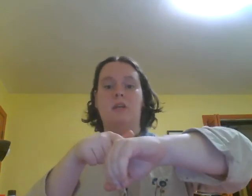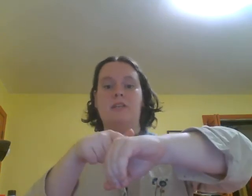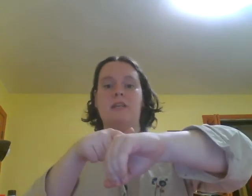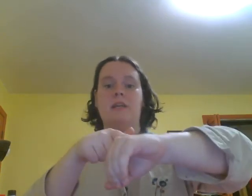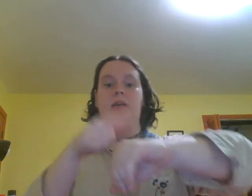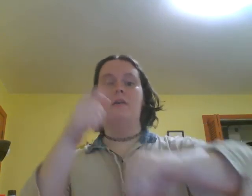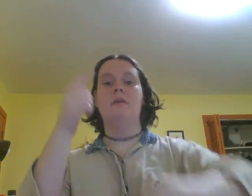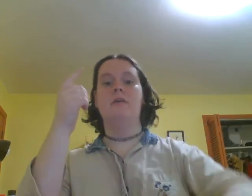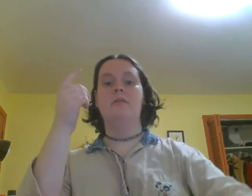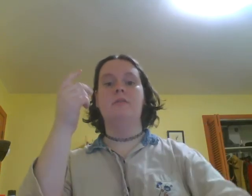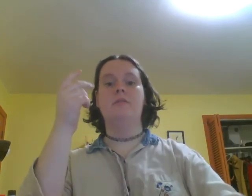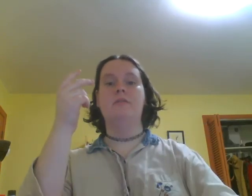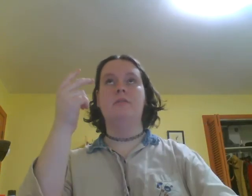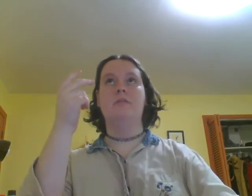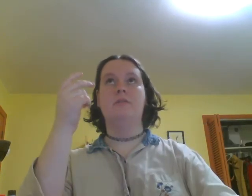27,